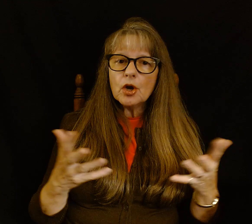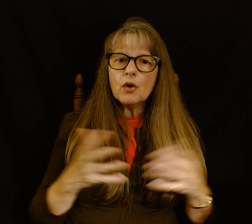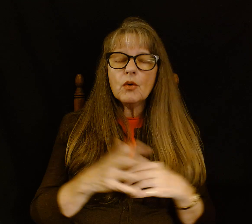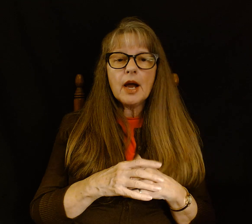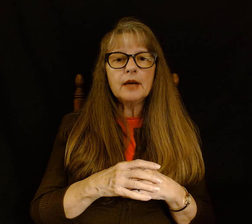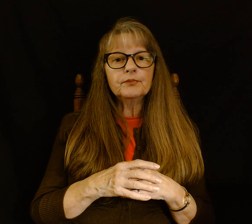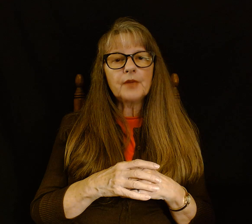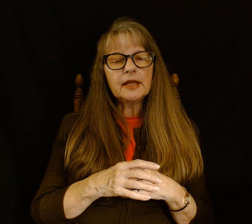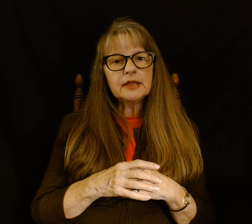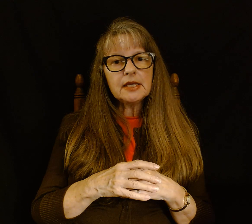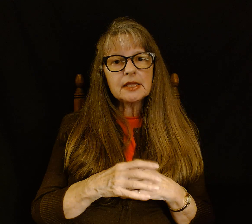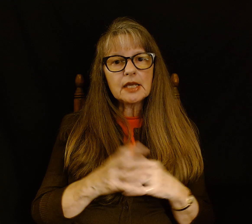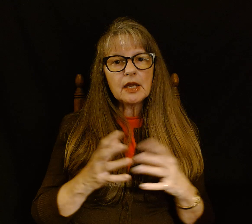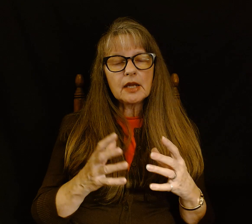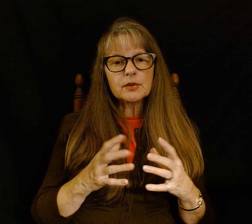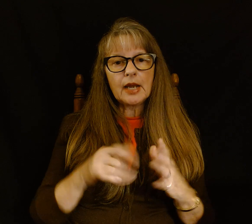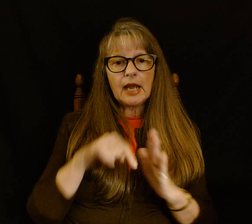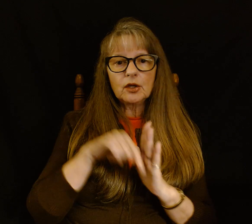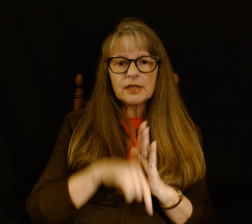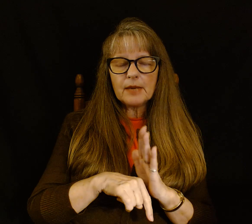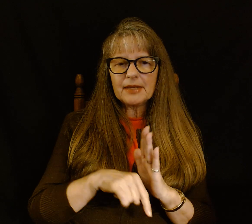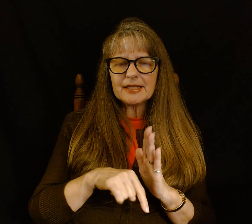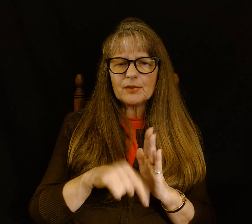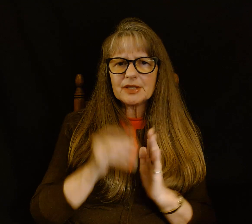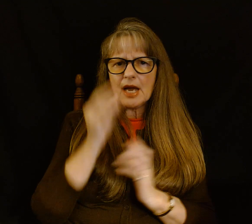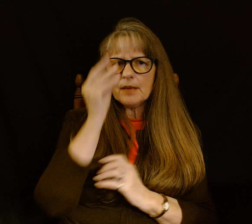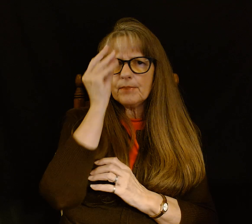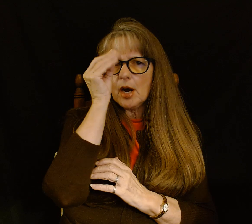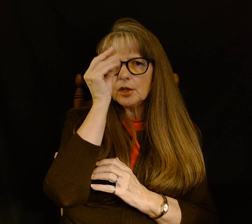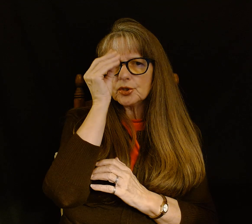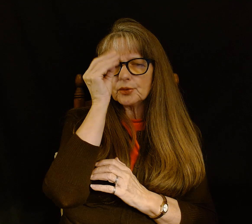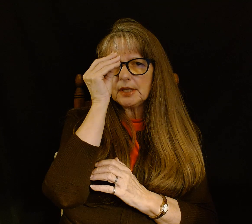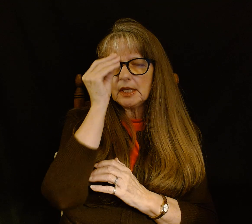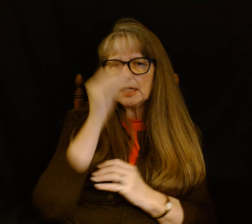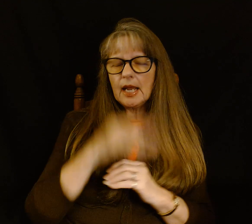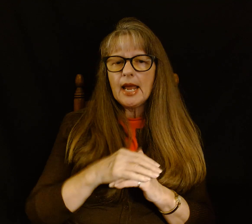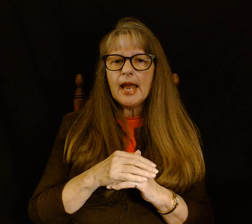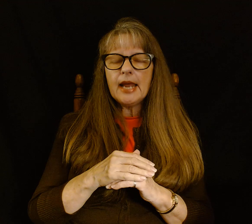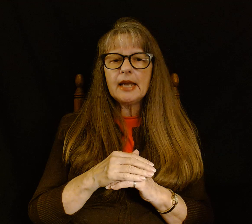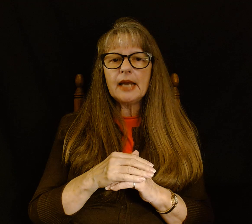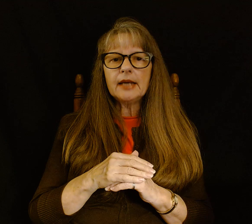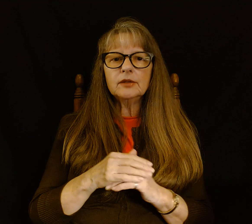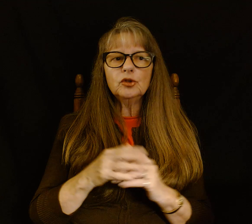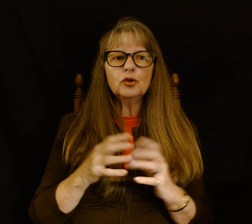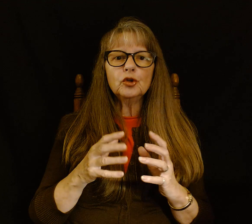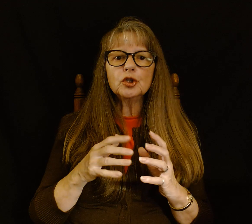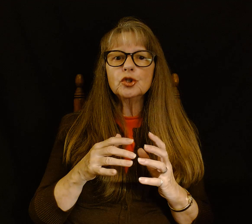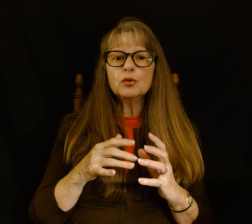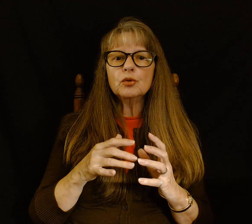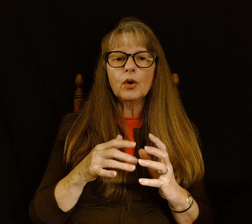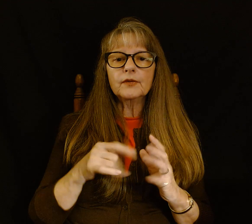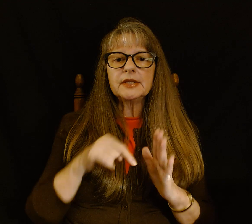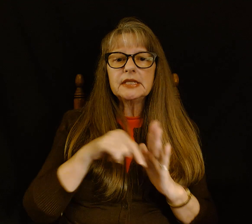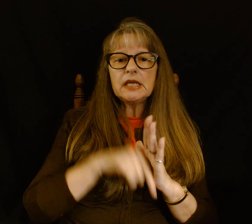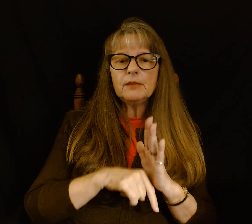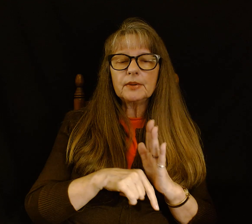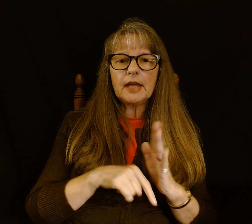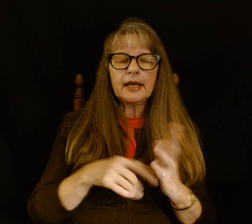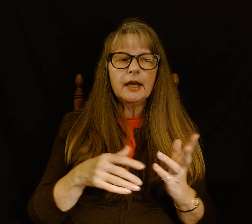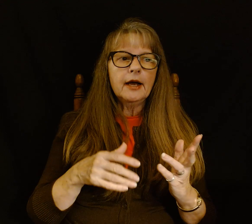So I think that, and I looked at it because I was kind of pondering it, and you could do more of a deep, like,